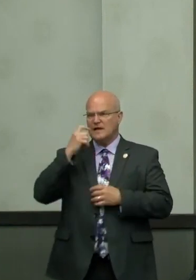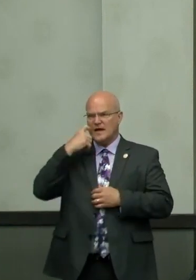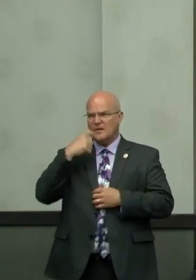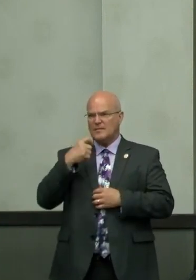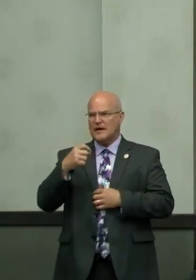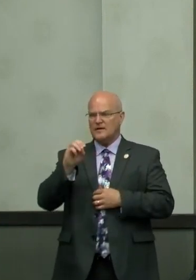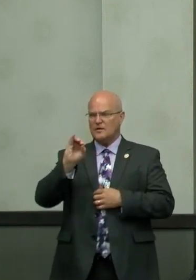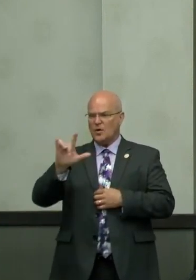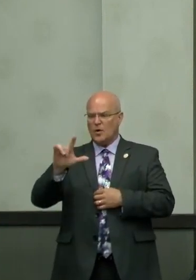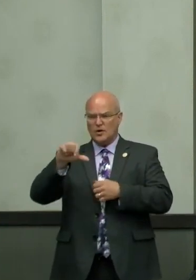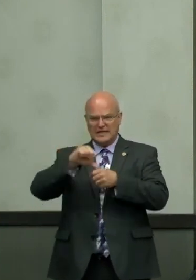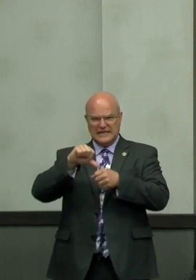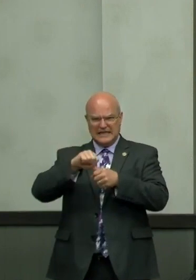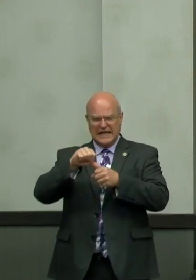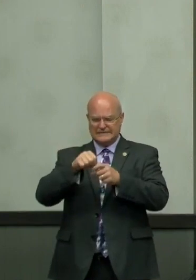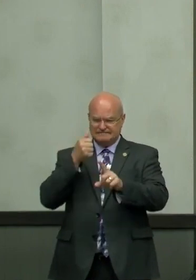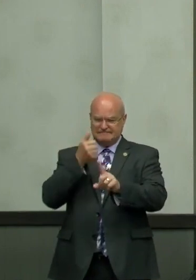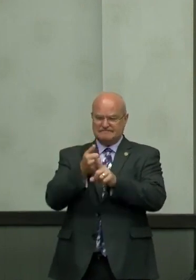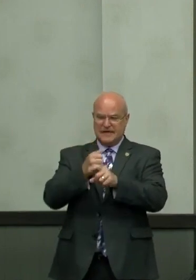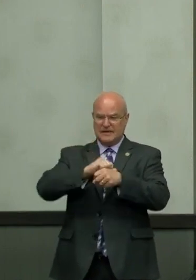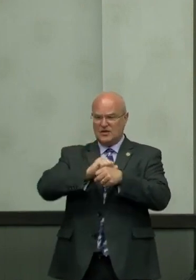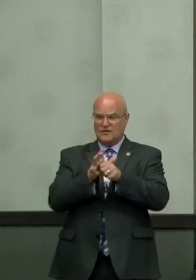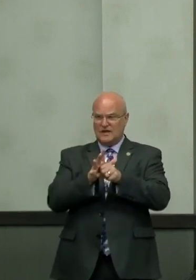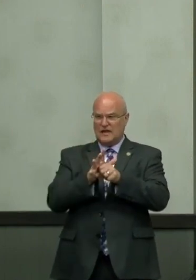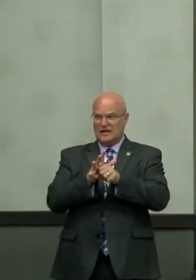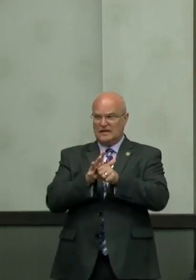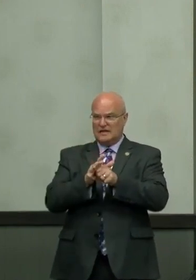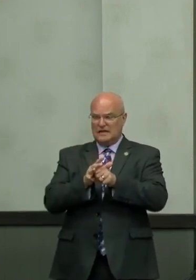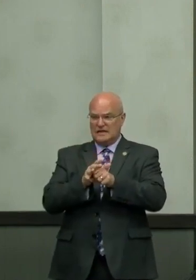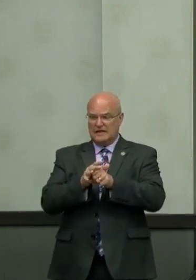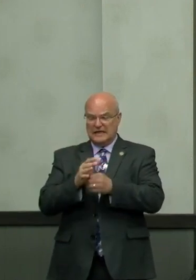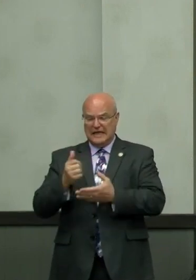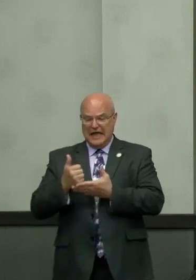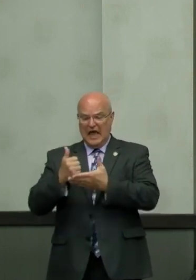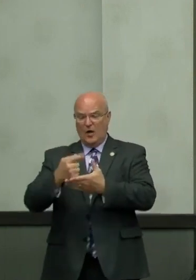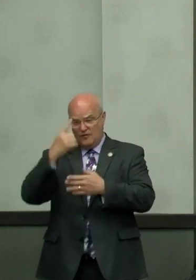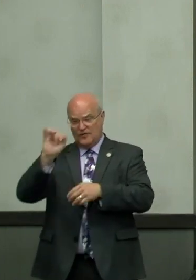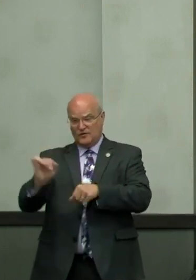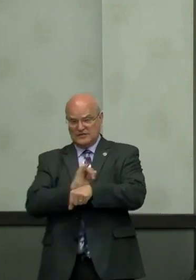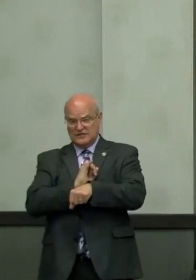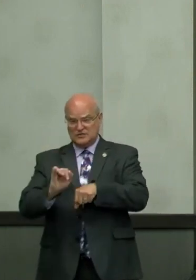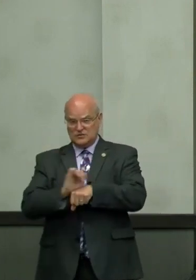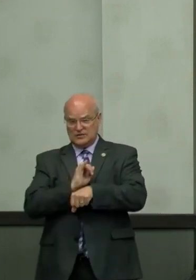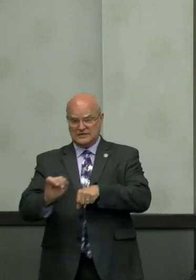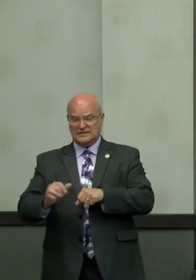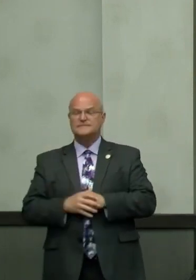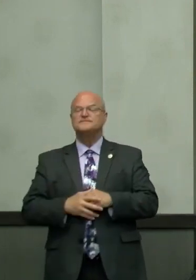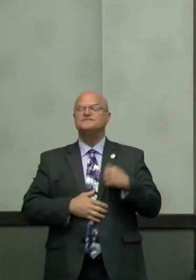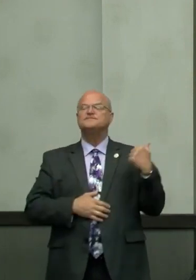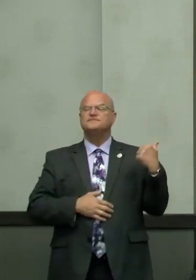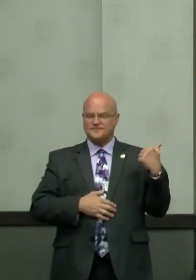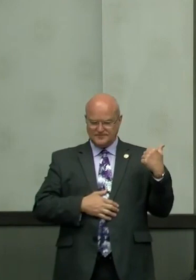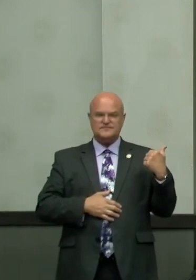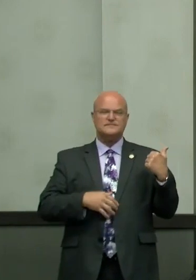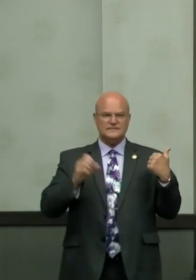oil and gas industry and the impact of COVID-19. Is there any help available for those industries?